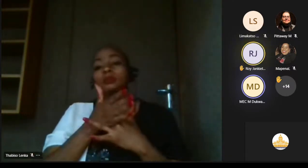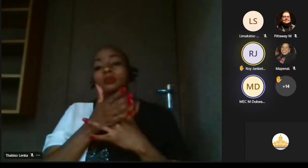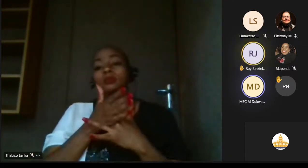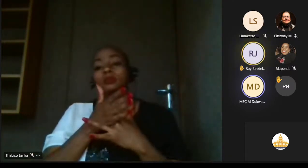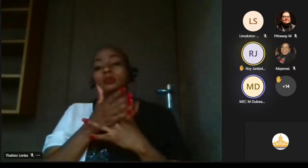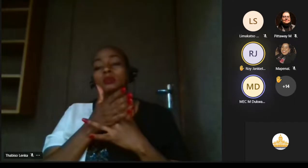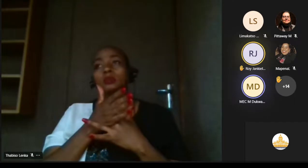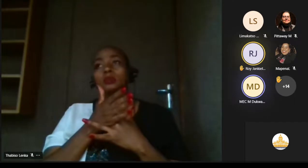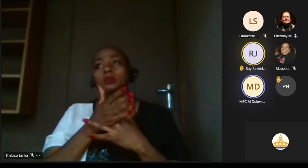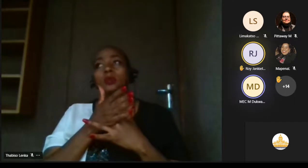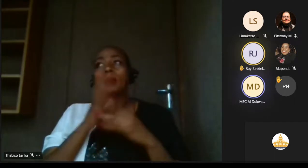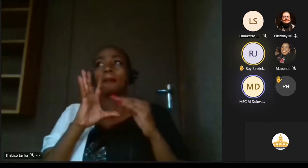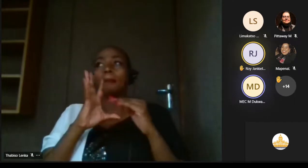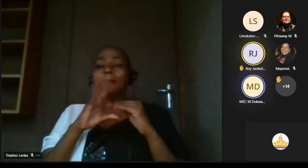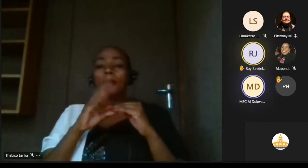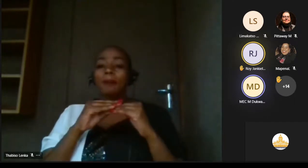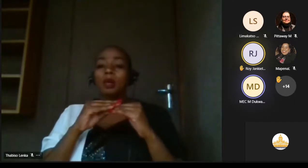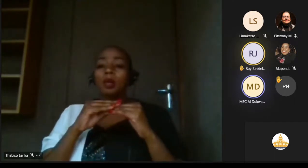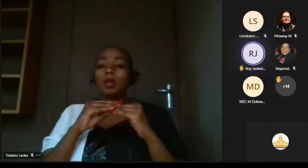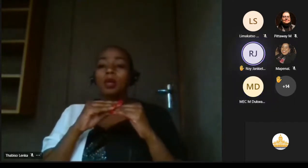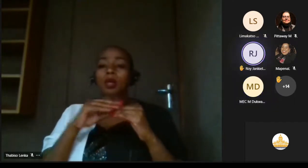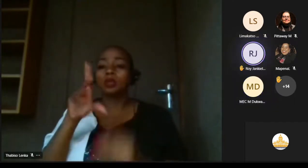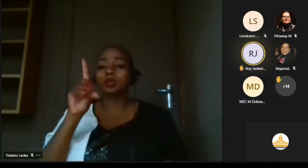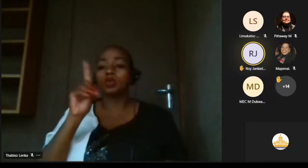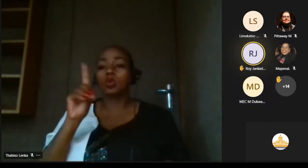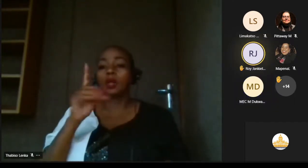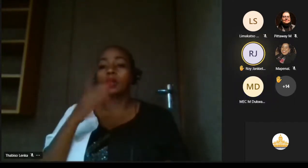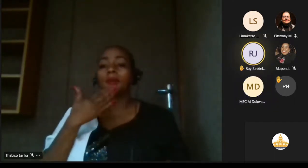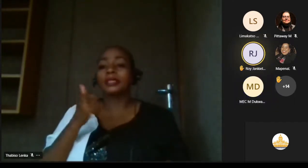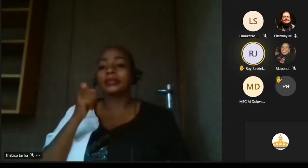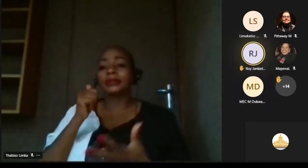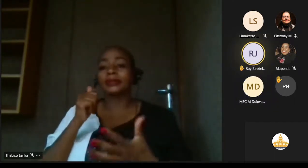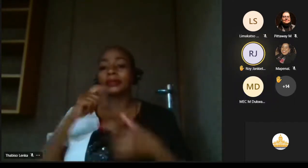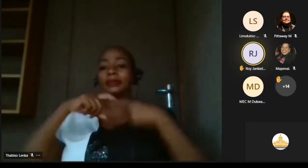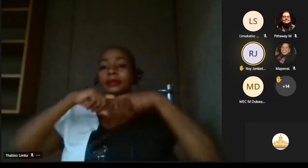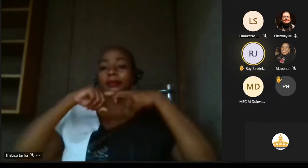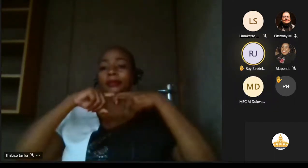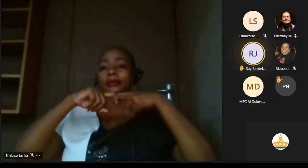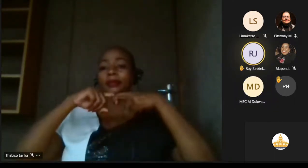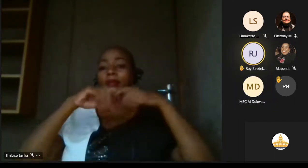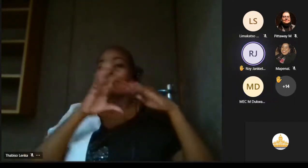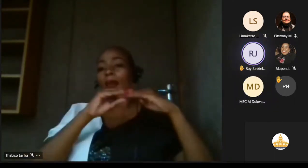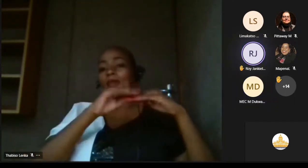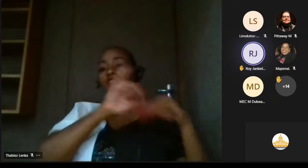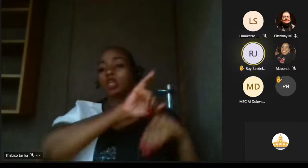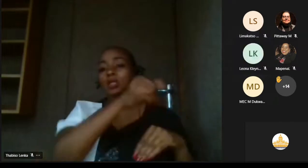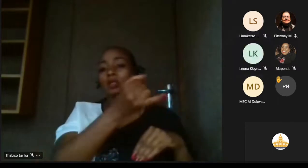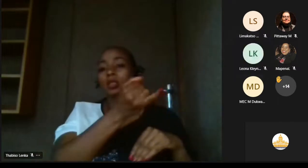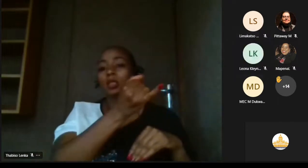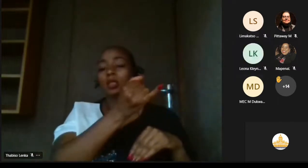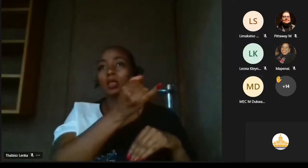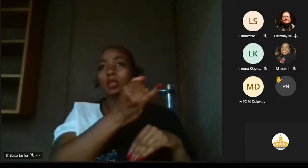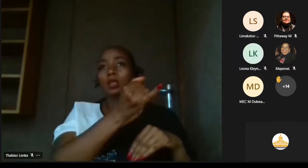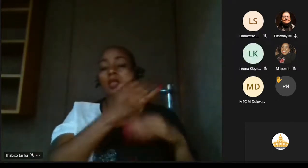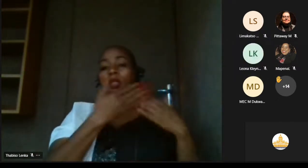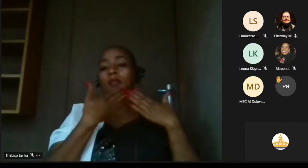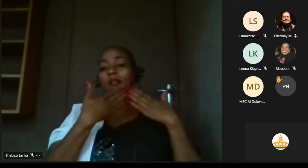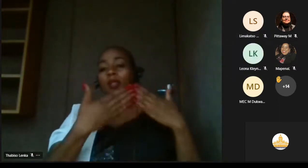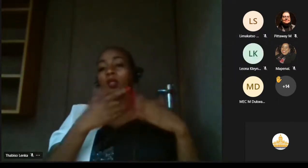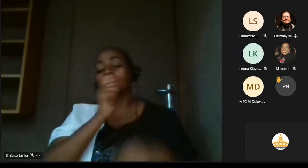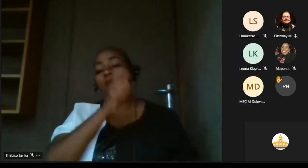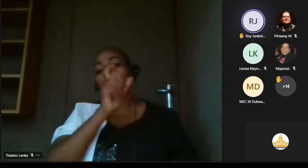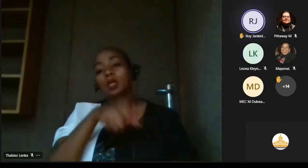electricity. Honorable Dukwana, can you please pause? Honorable Junglestein. Thank you, Honorable Speaker.